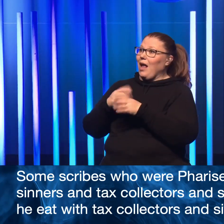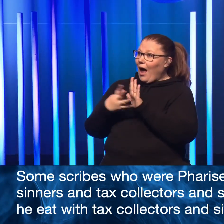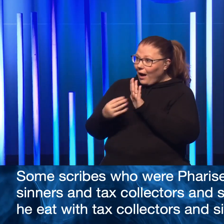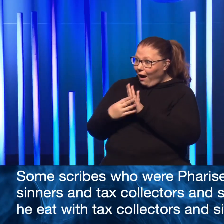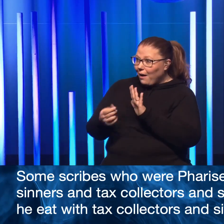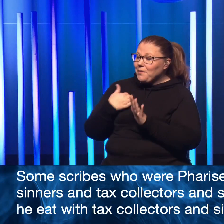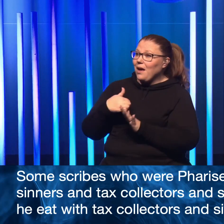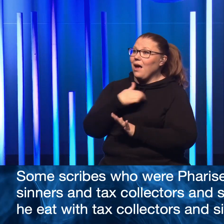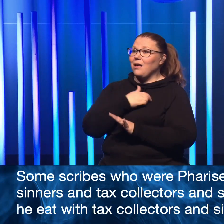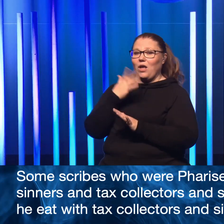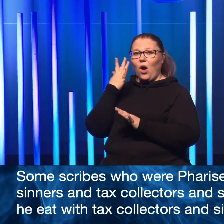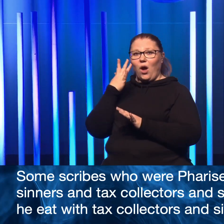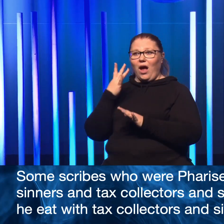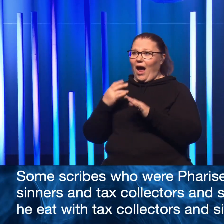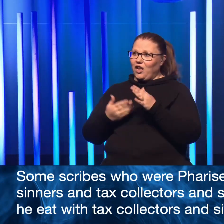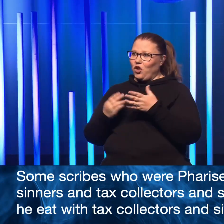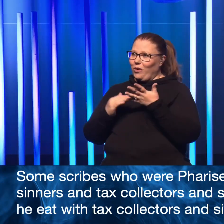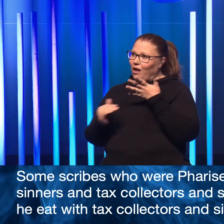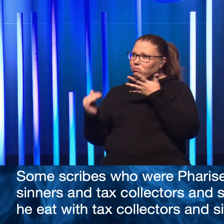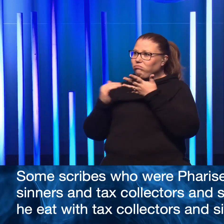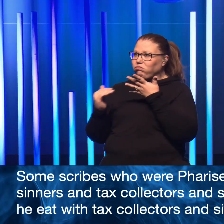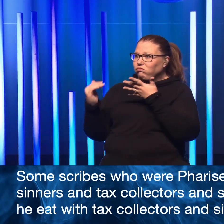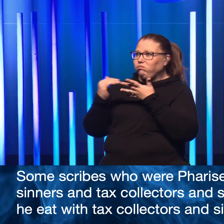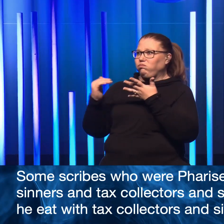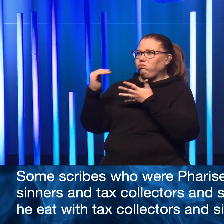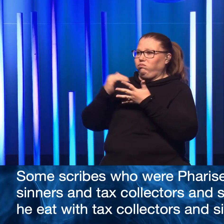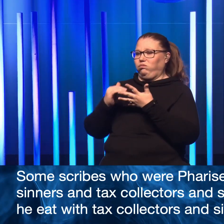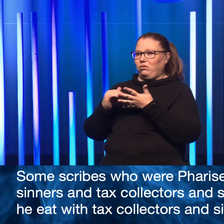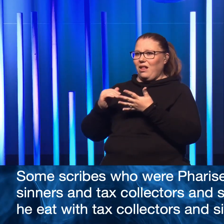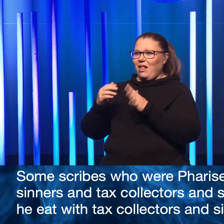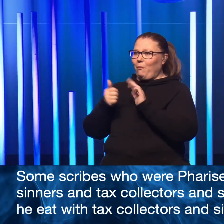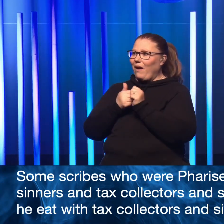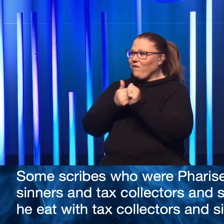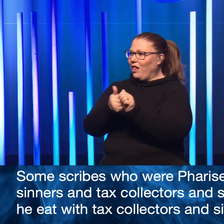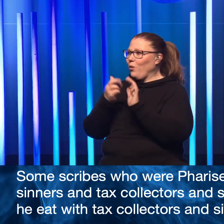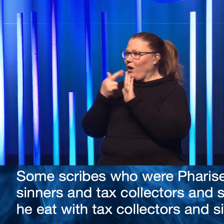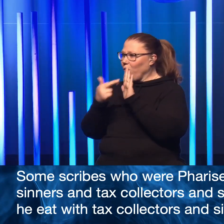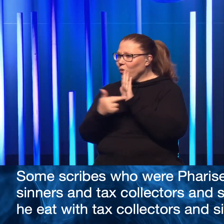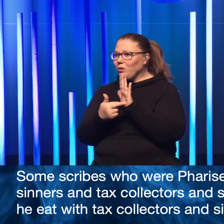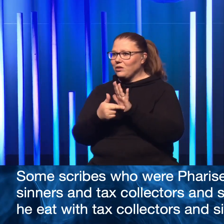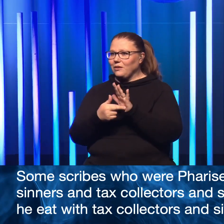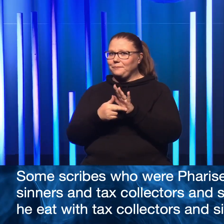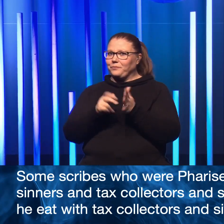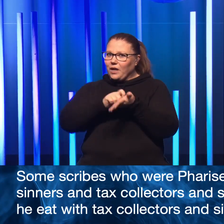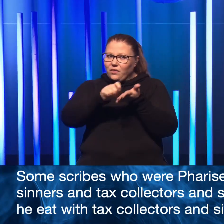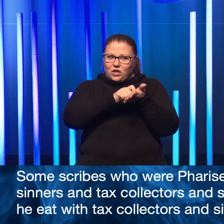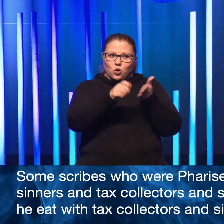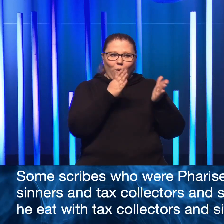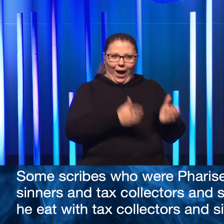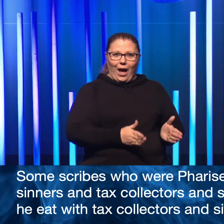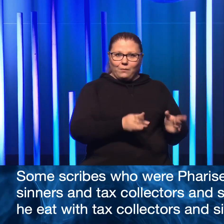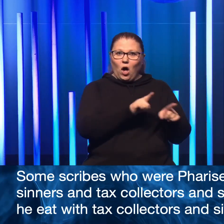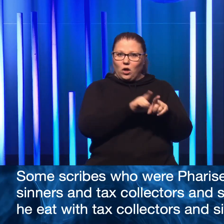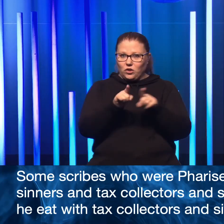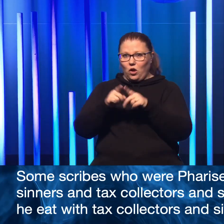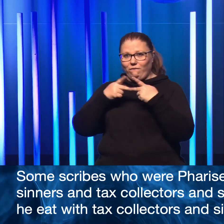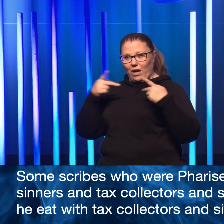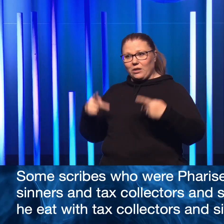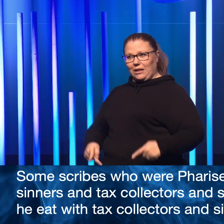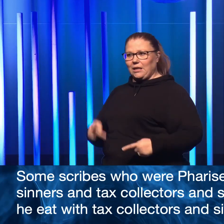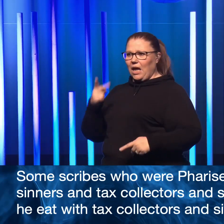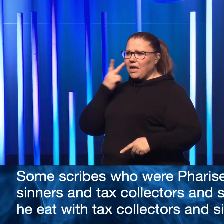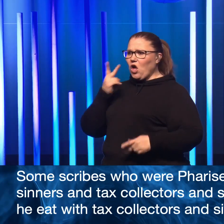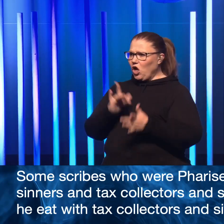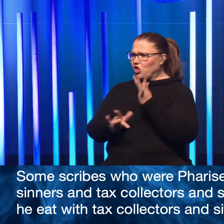up because you would follow all the rules and be that priest, that kingdom of priests. So there were scribes who were Pharisees, and they saw that Jesus was eating with sinners and